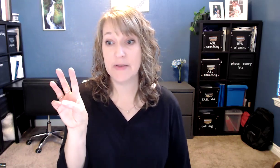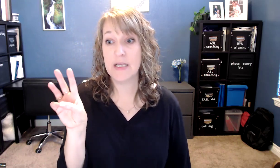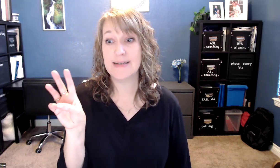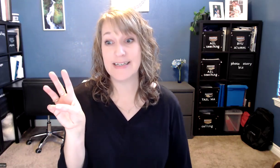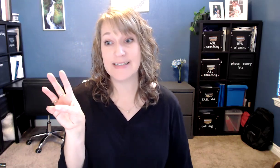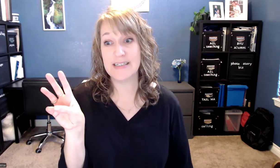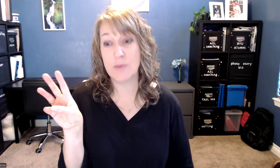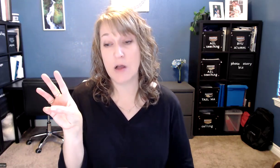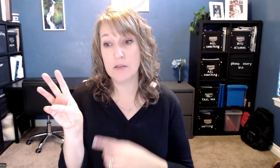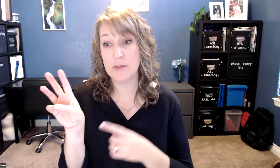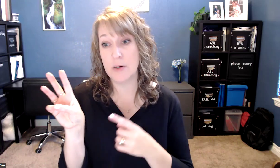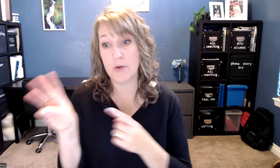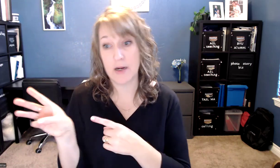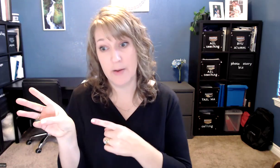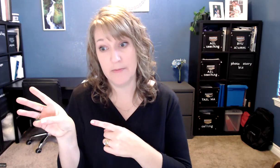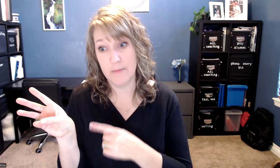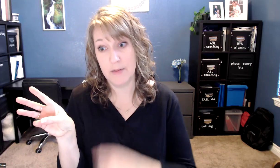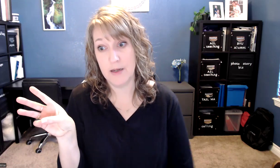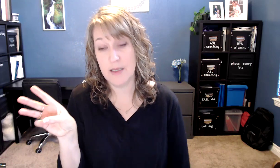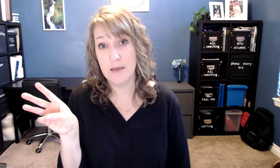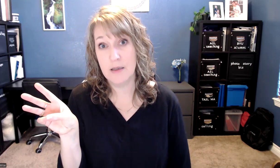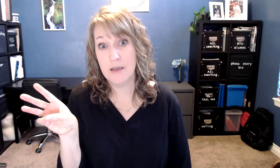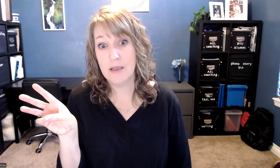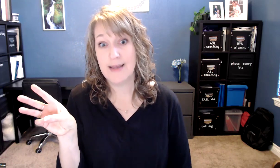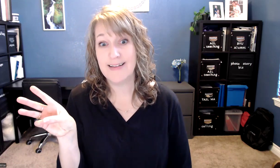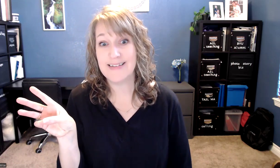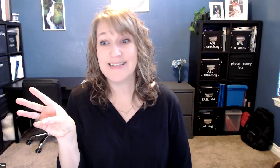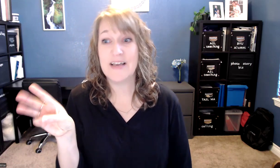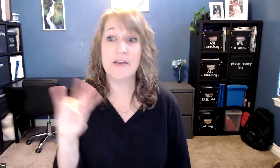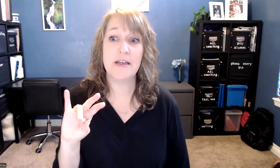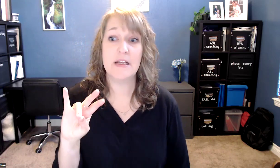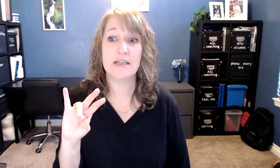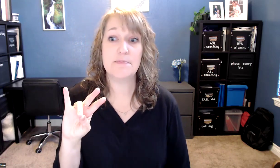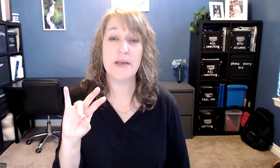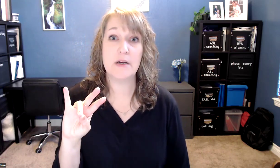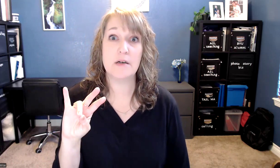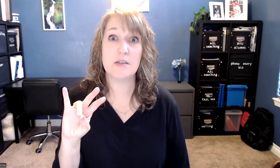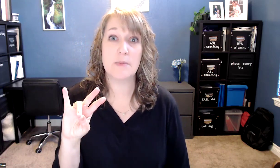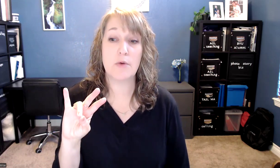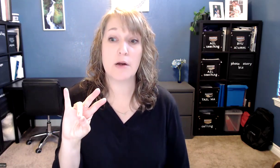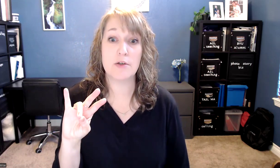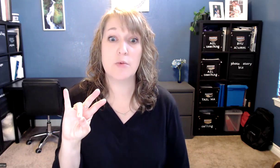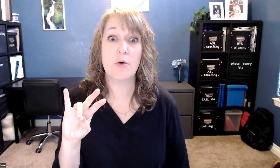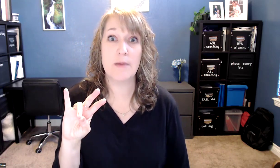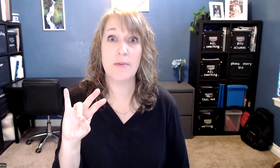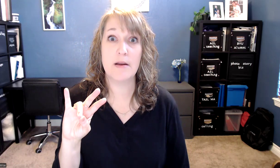67, 6 is smaller, so I'm going to rock it away from my body. And then 7 is bigger, so I'm going to rock it toward my body.